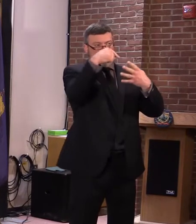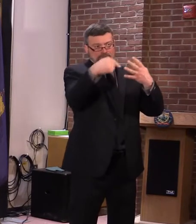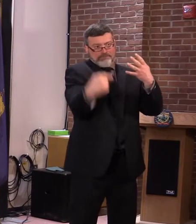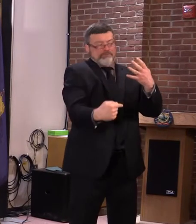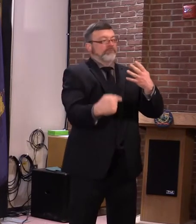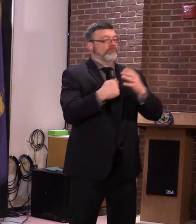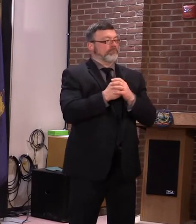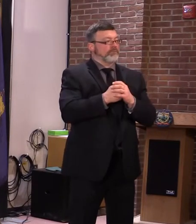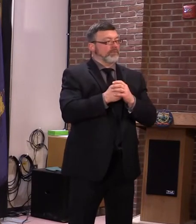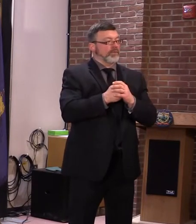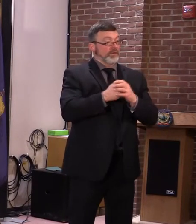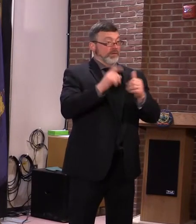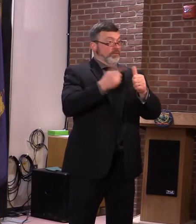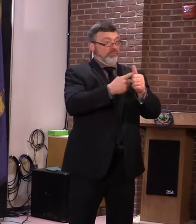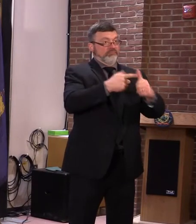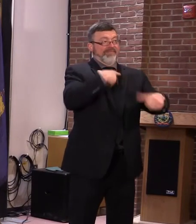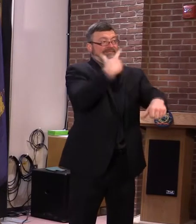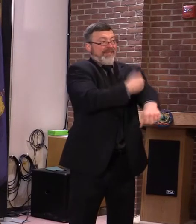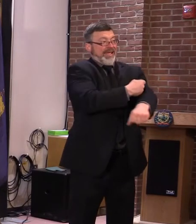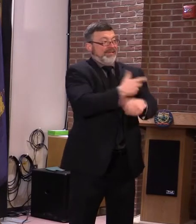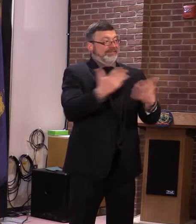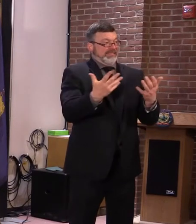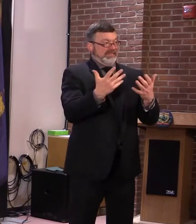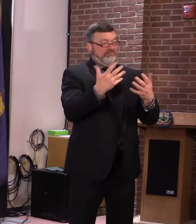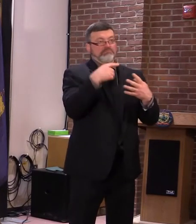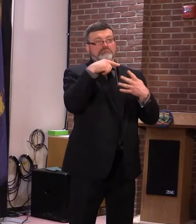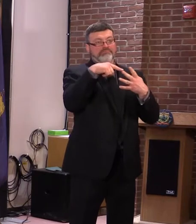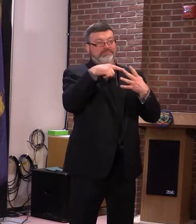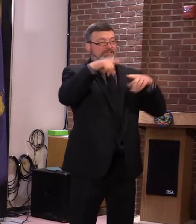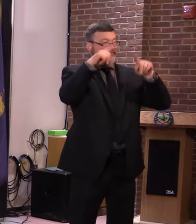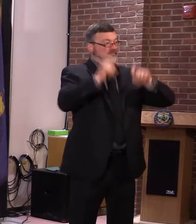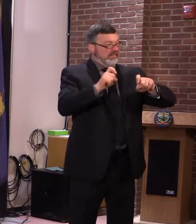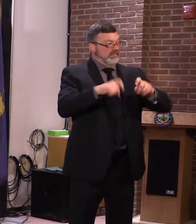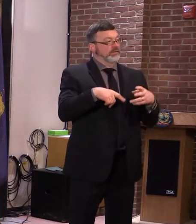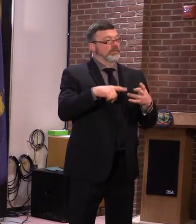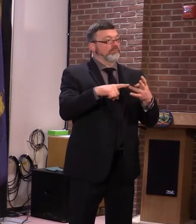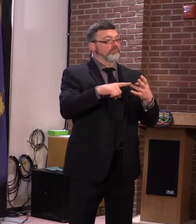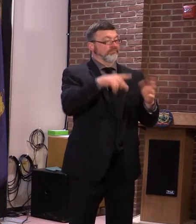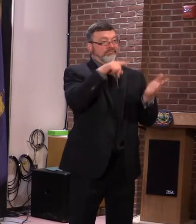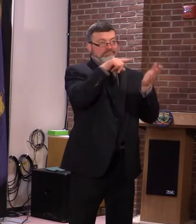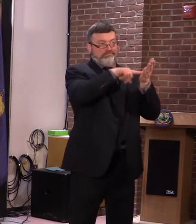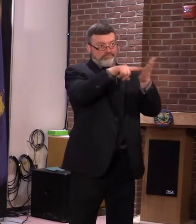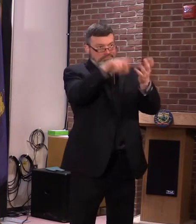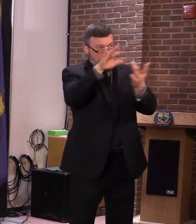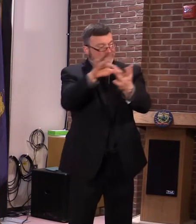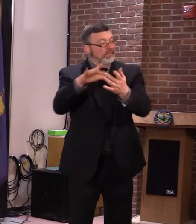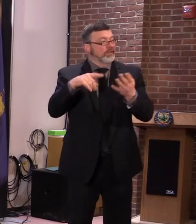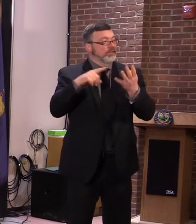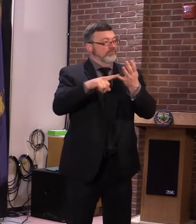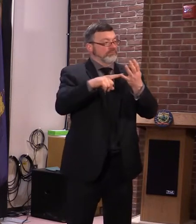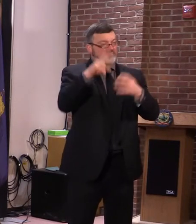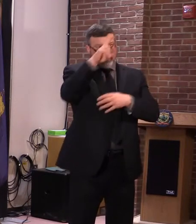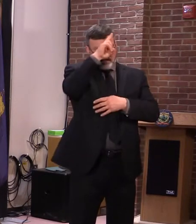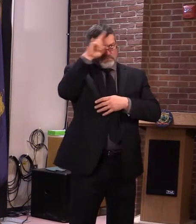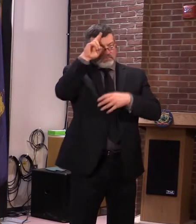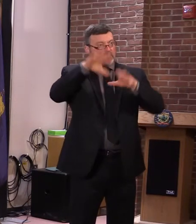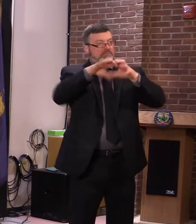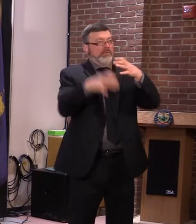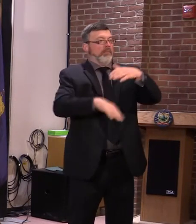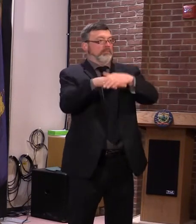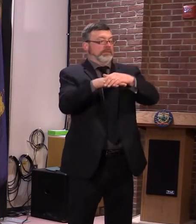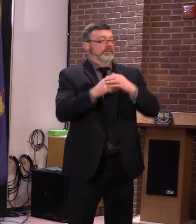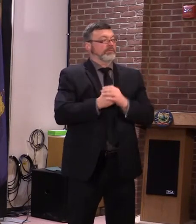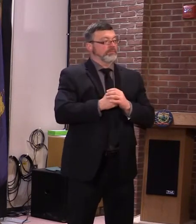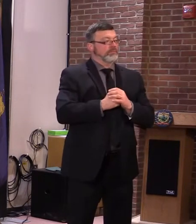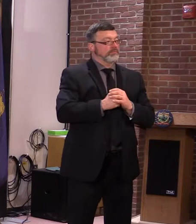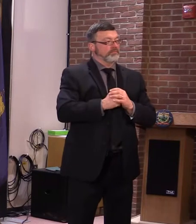with vaccines, then testing, contact tracing, and hospital capacity, and identify what's happening in each